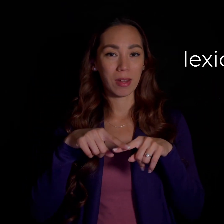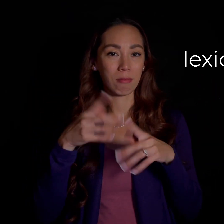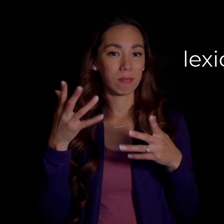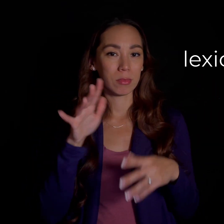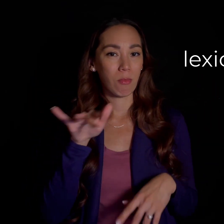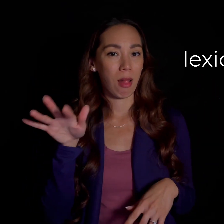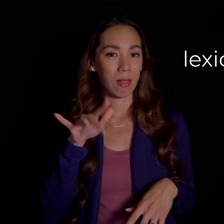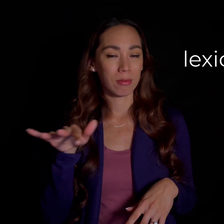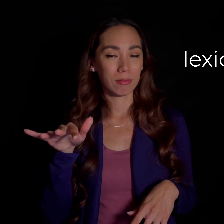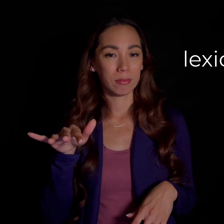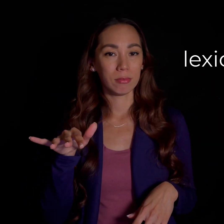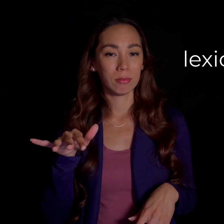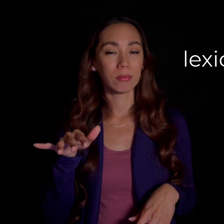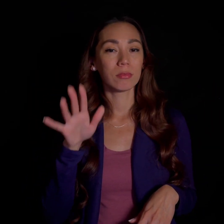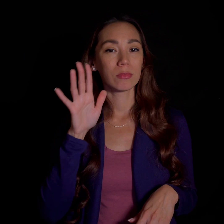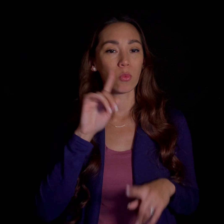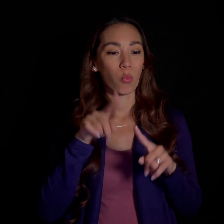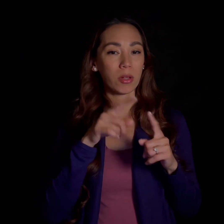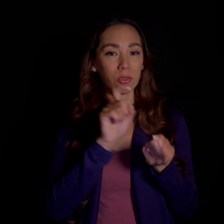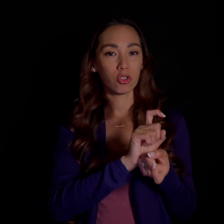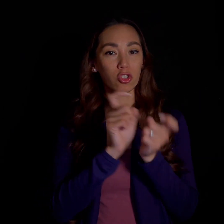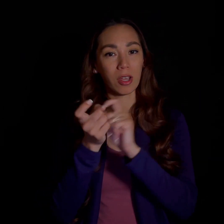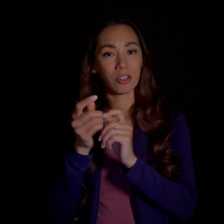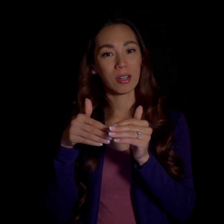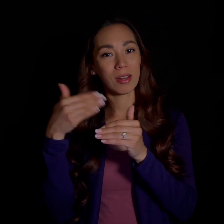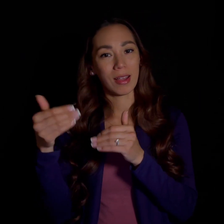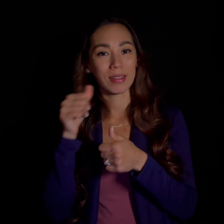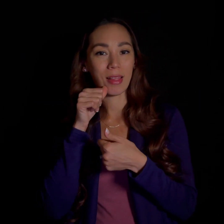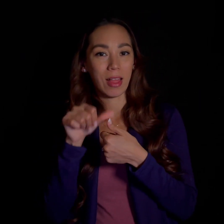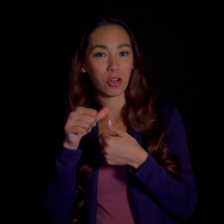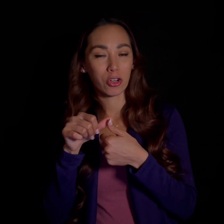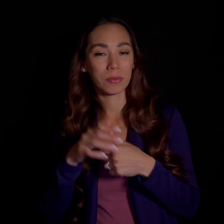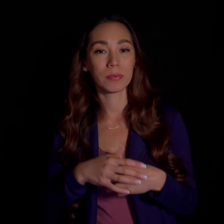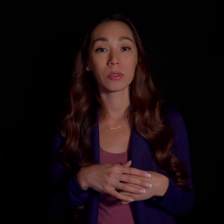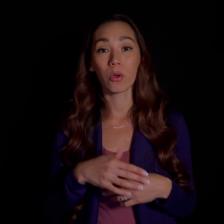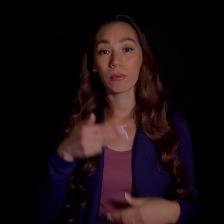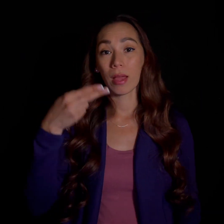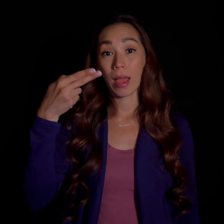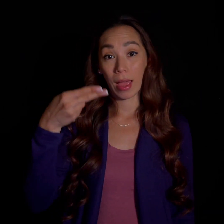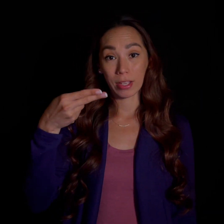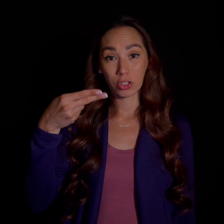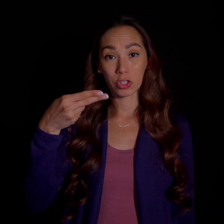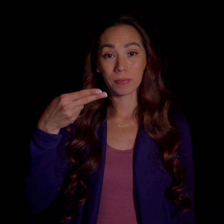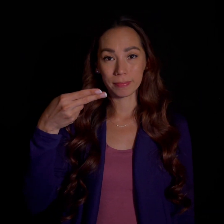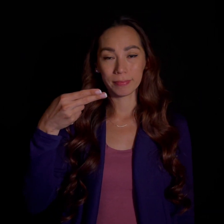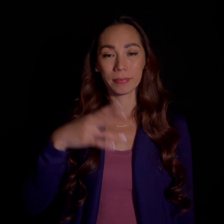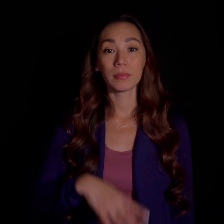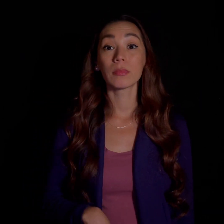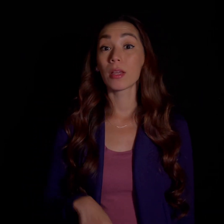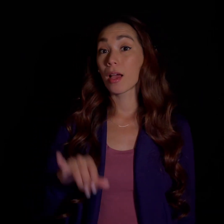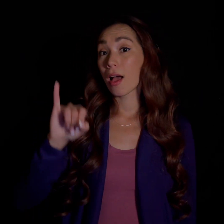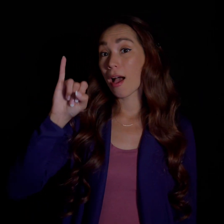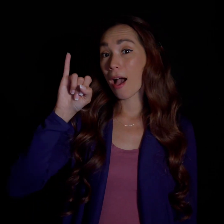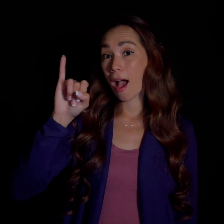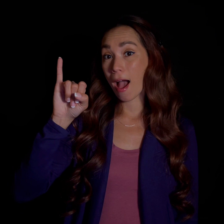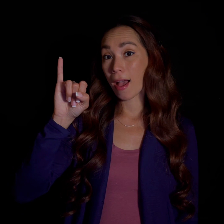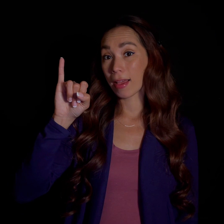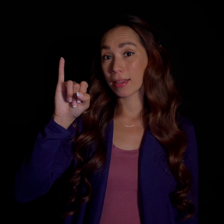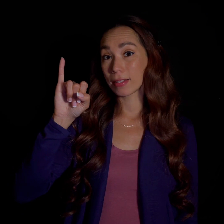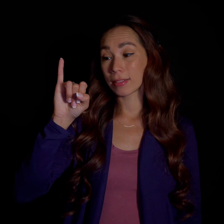with the H, especially when they're transitioning into the next letter. Now with I, you're going